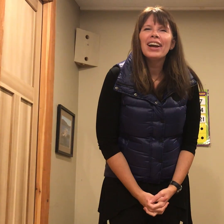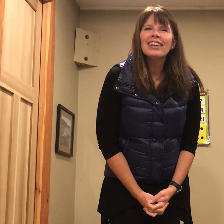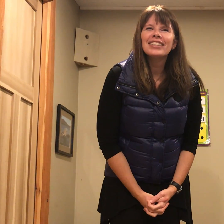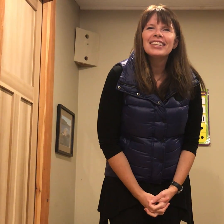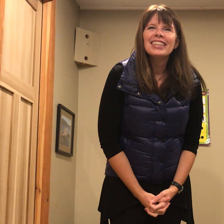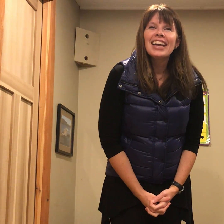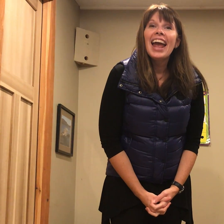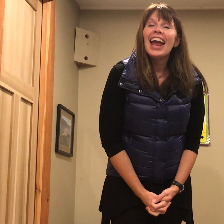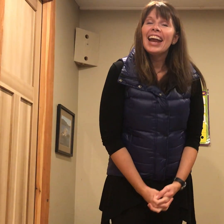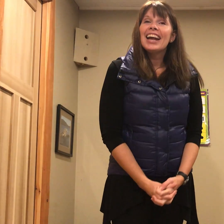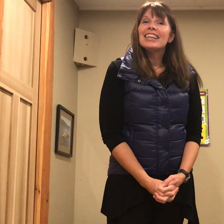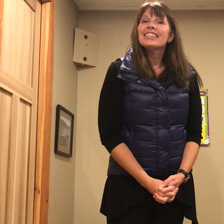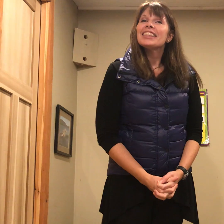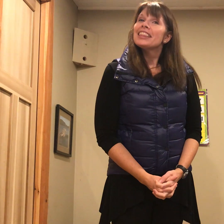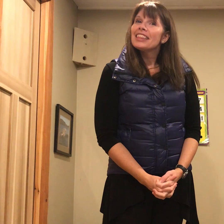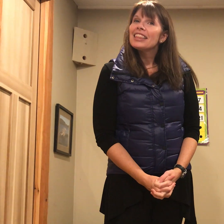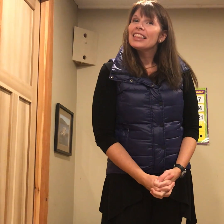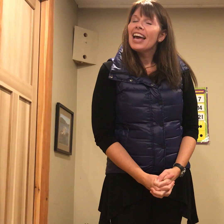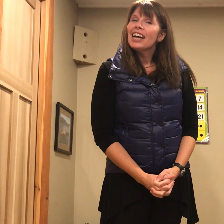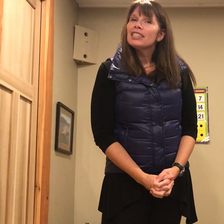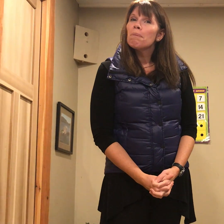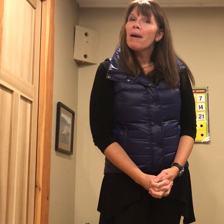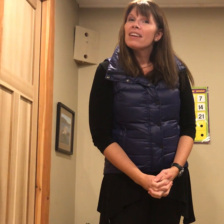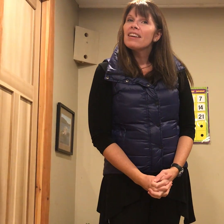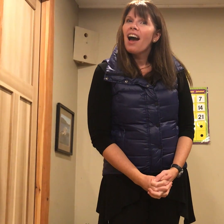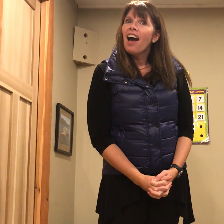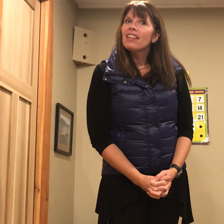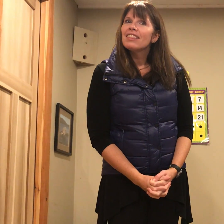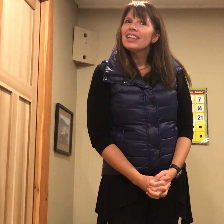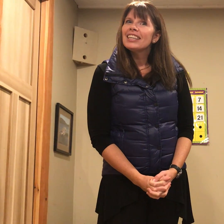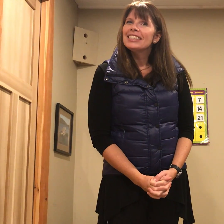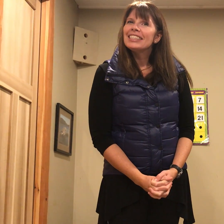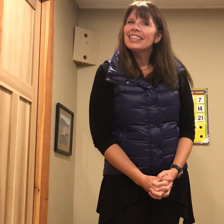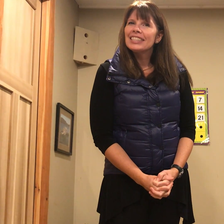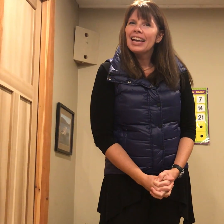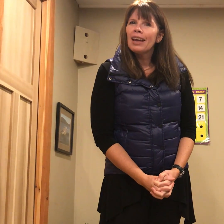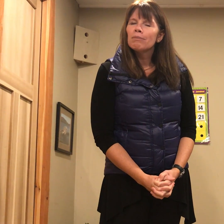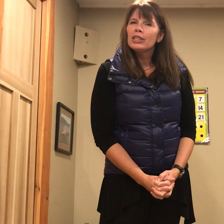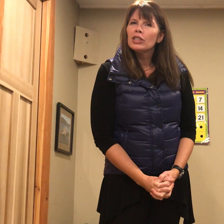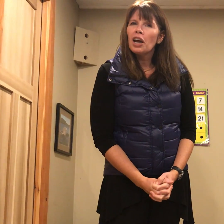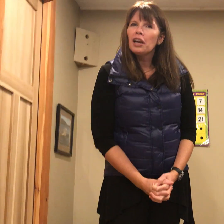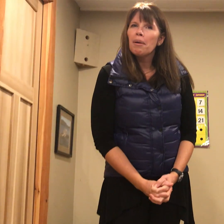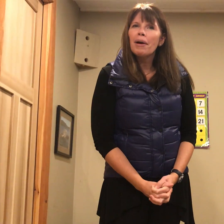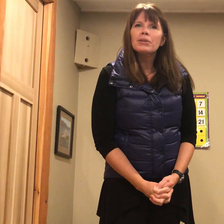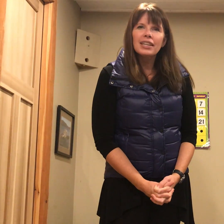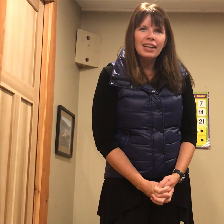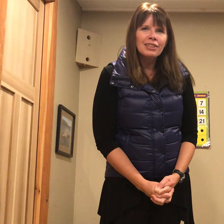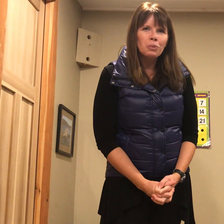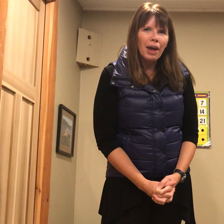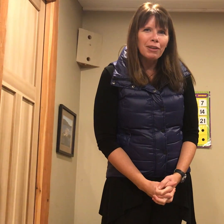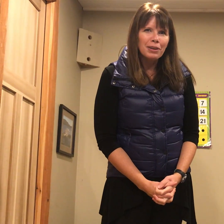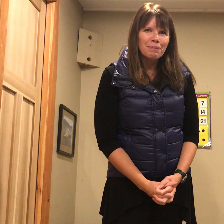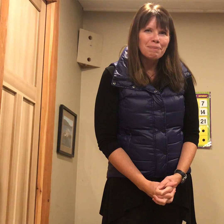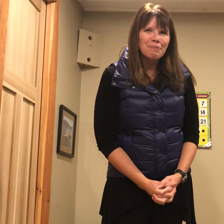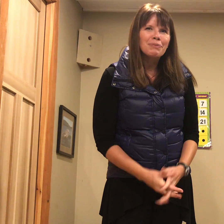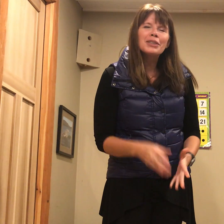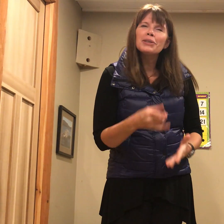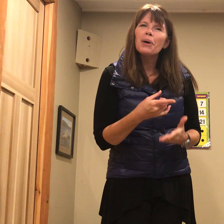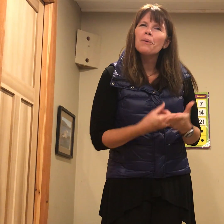right. And last but not least, it's time to talk about today's weather. So